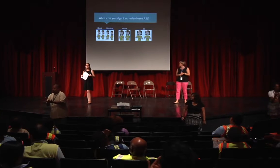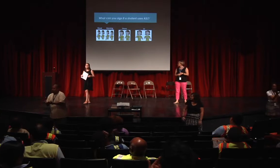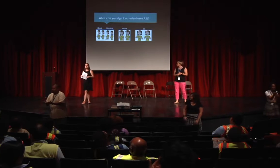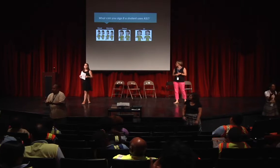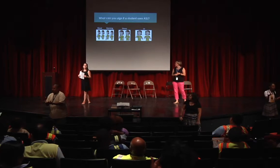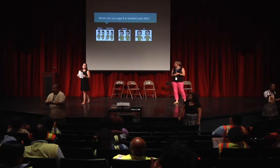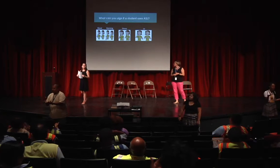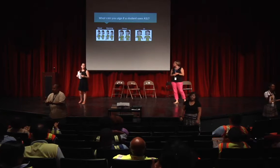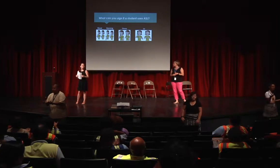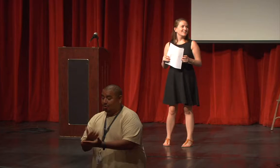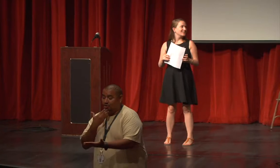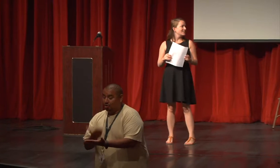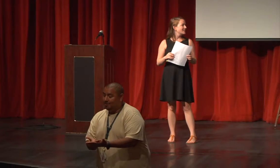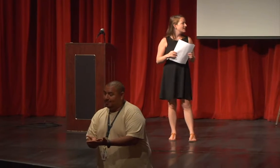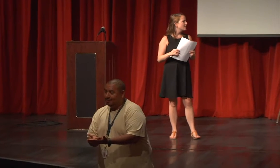love the dance going along with it. Good morning dance.